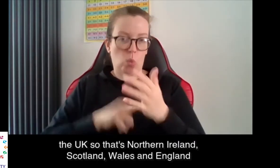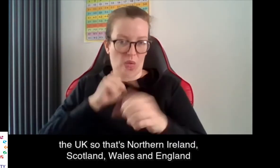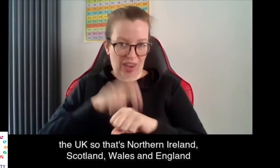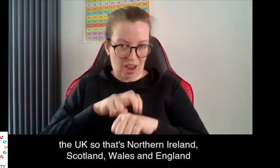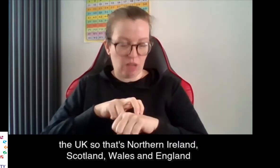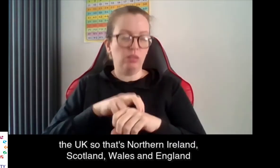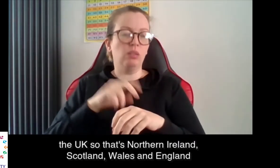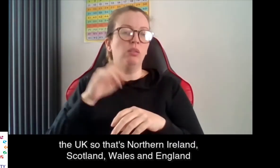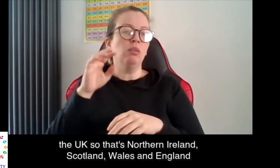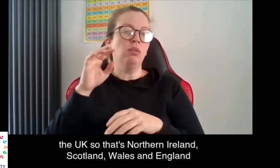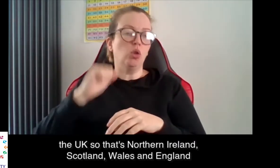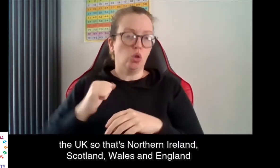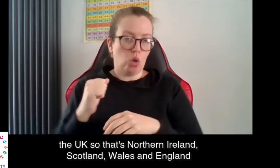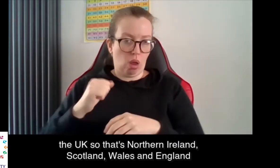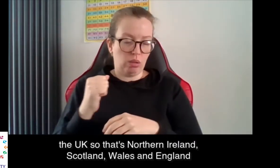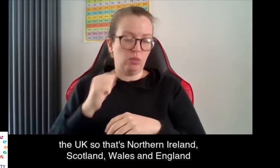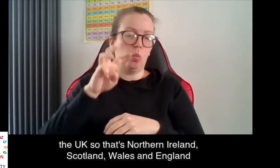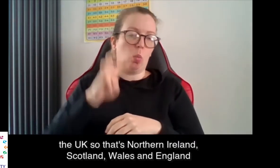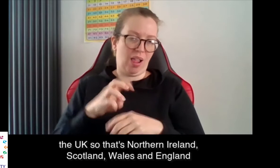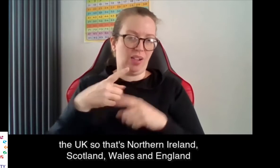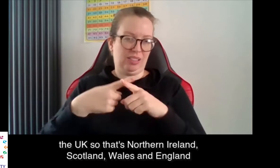Ireland, Scotland, Wales and England.